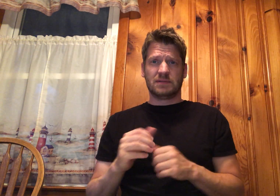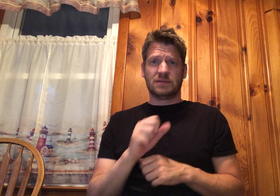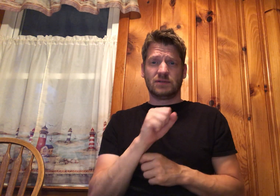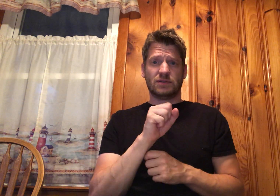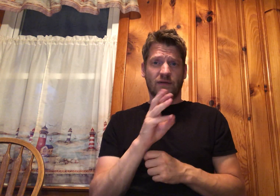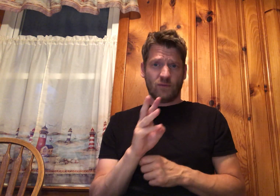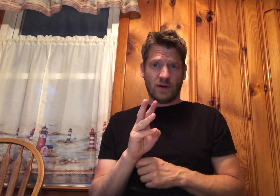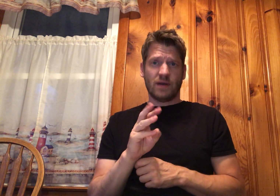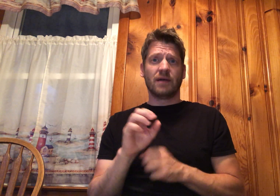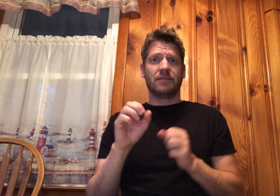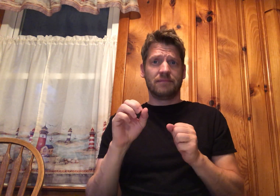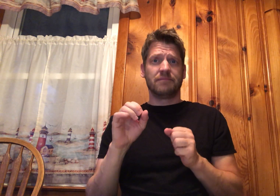Software is